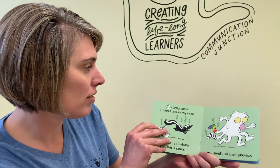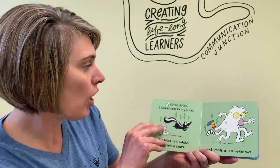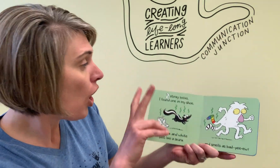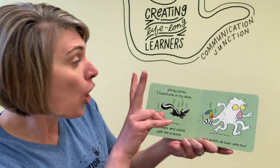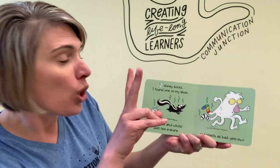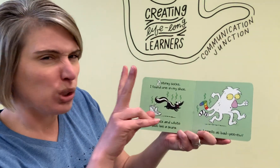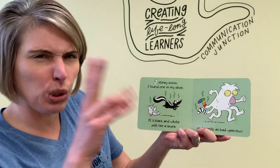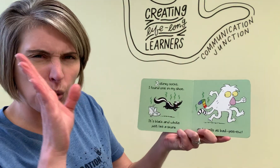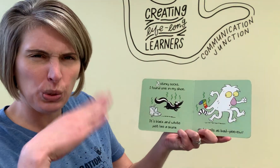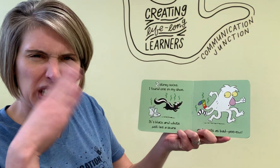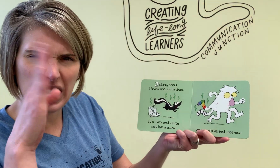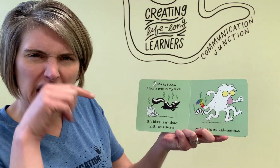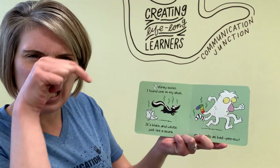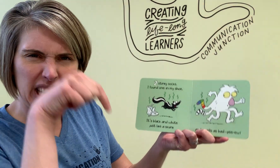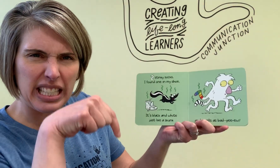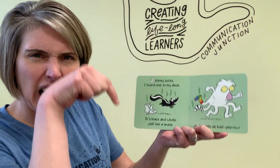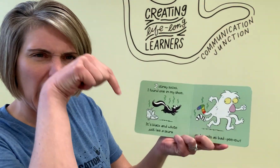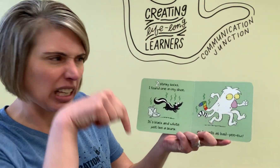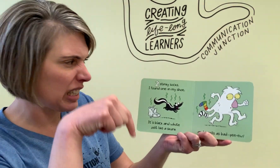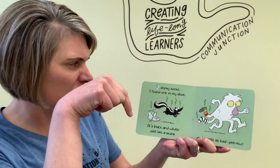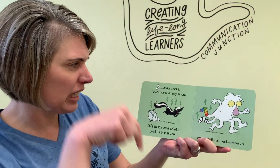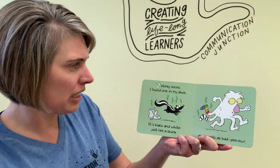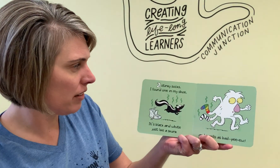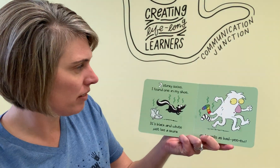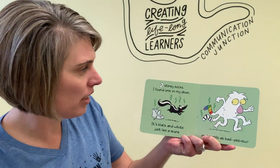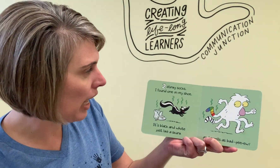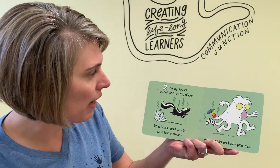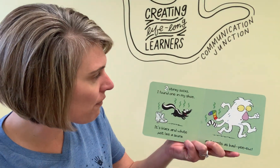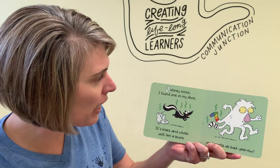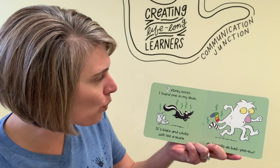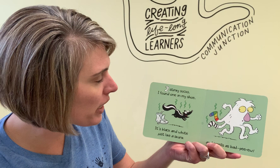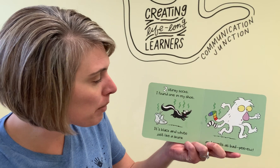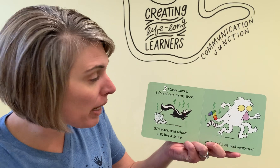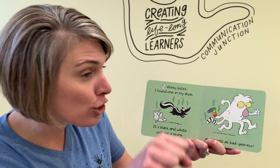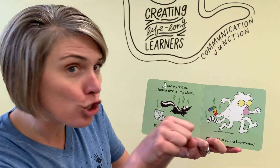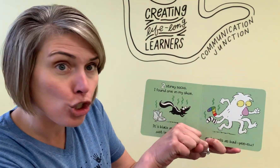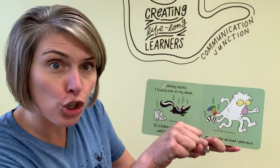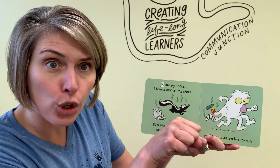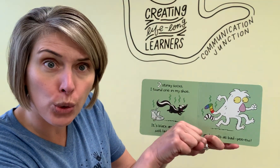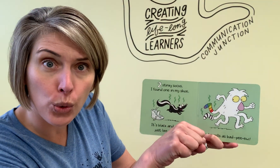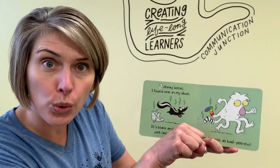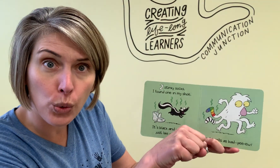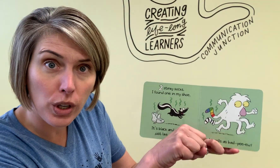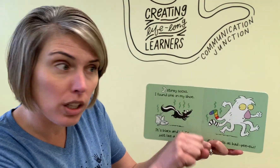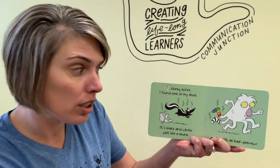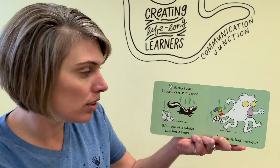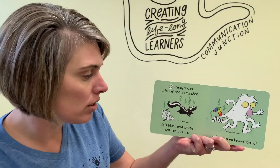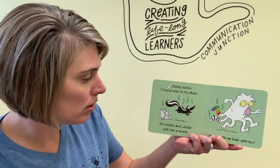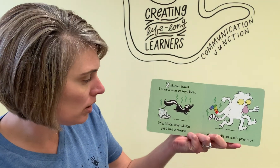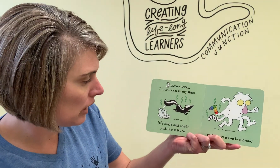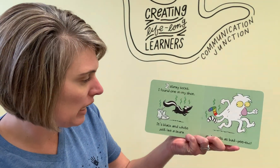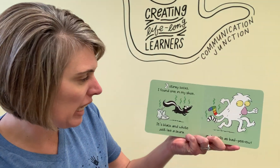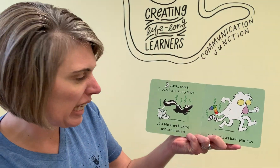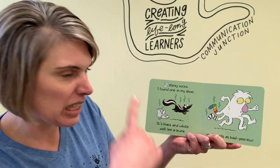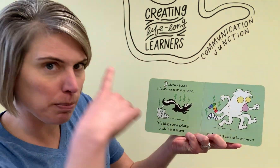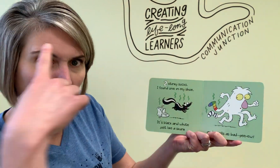2 stinky socks. I found one in my shoe. It's